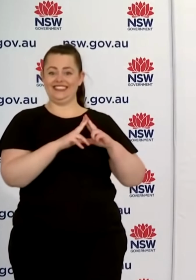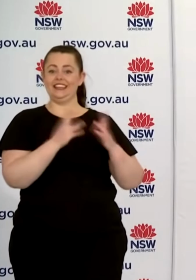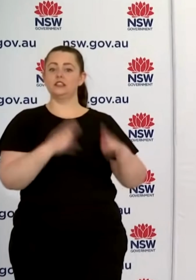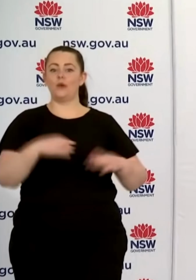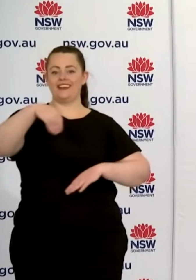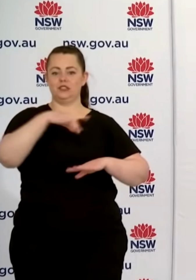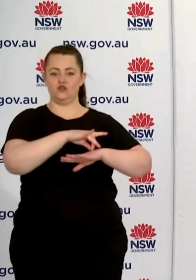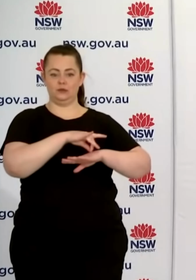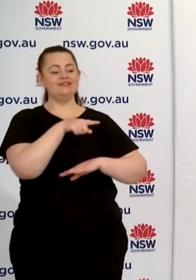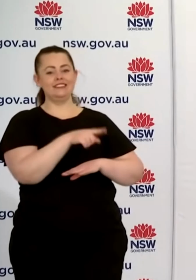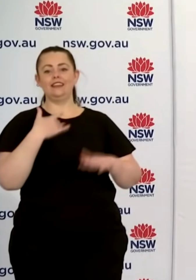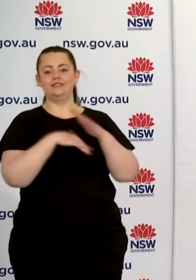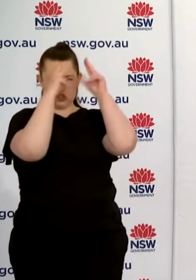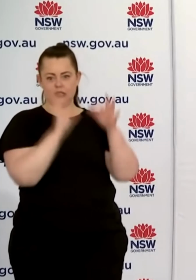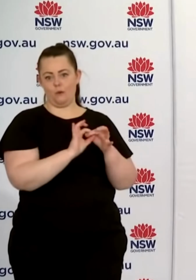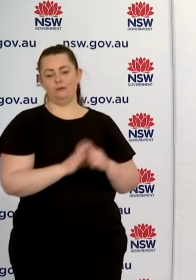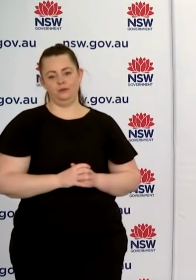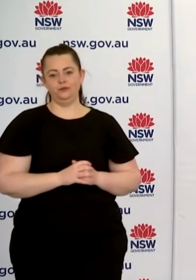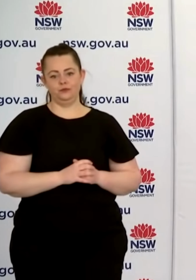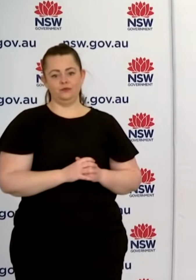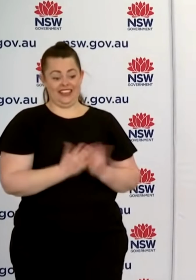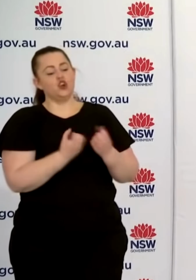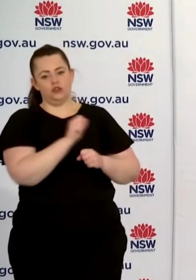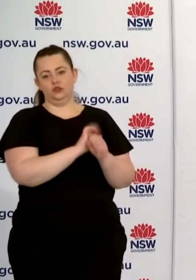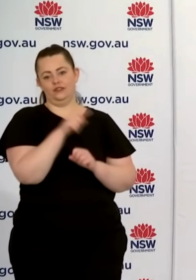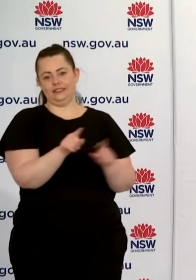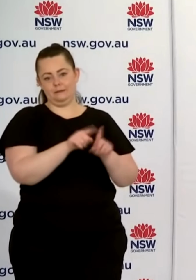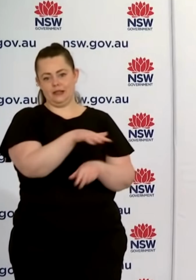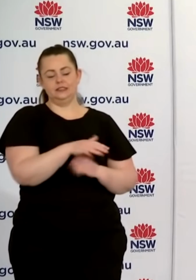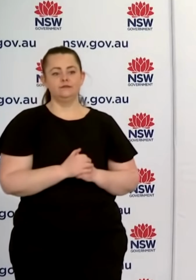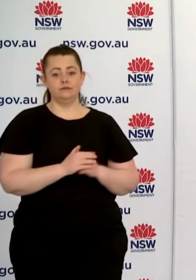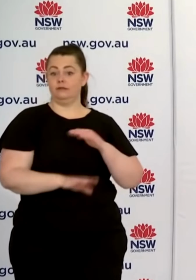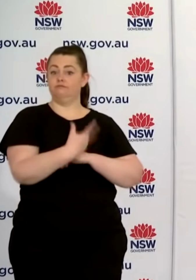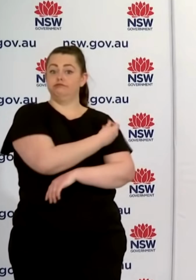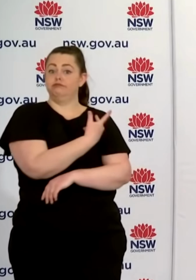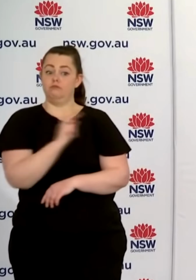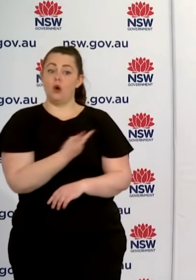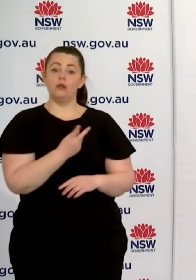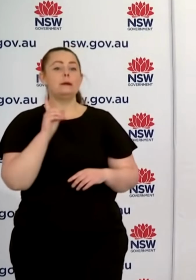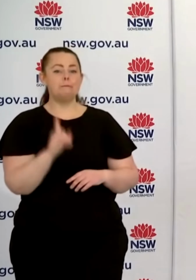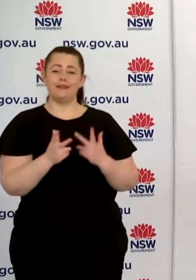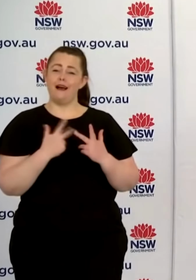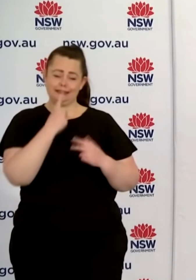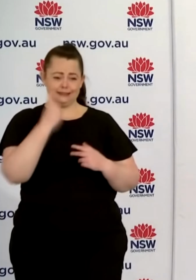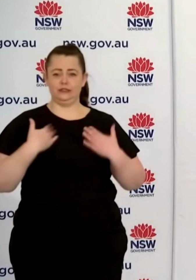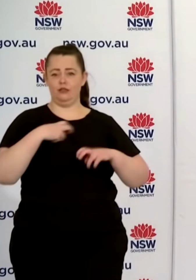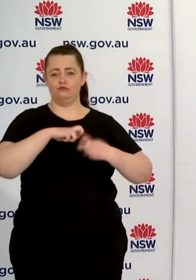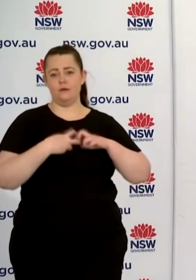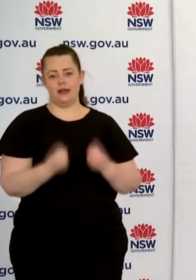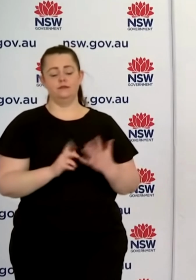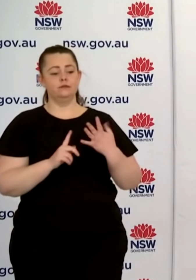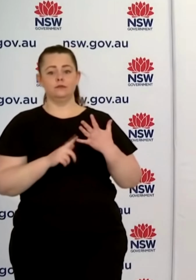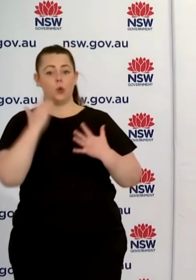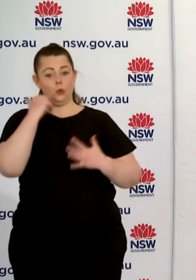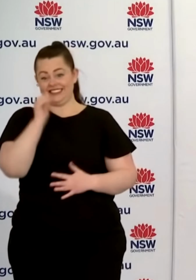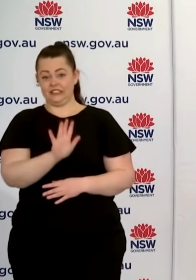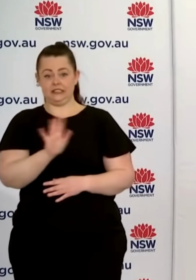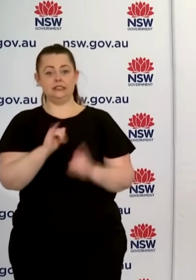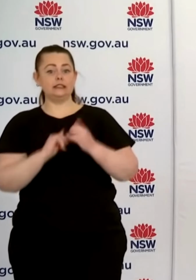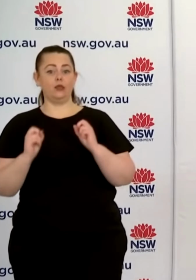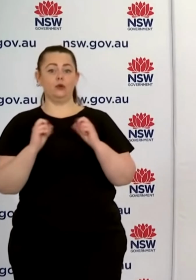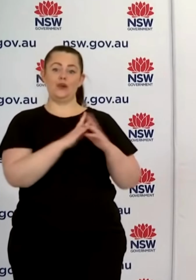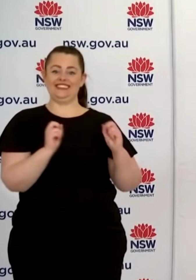he was a resident of the Advantage Aged Care Facility at Preston's Lodge, and he had acquired his infection there. He was fully vaccinated. He had significant underlying conditions. And there was a woman in her 70s from southwestern Sydney died at Nepean